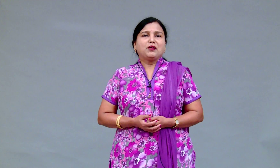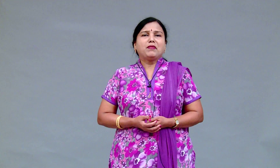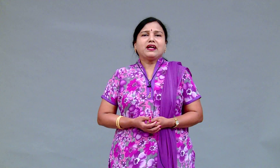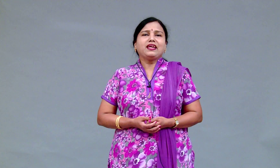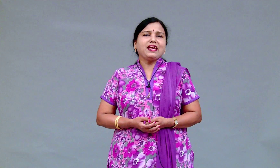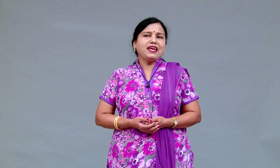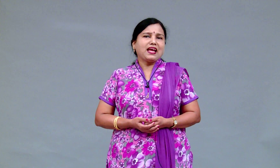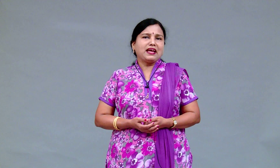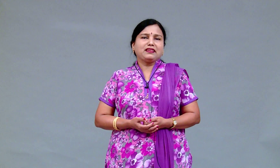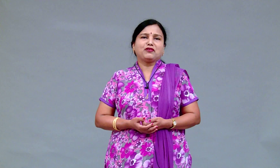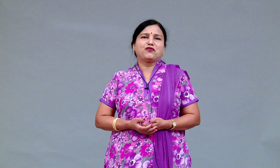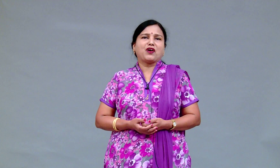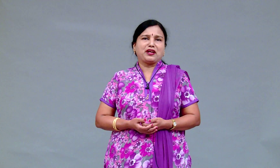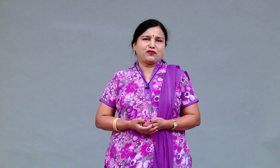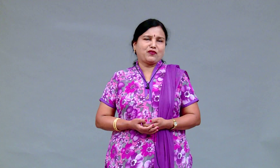The Monkey and the Firefly.